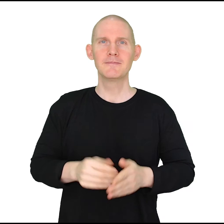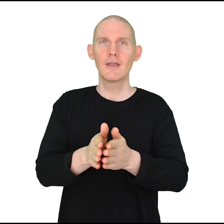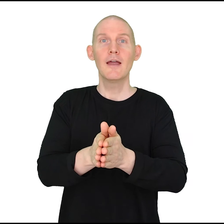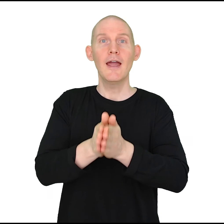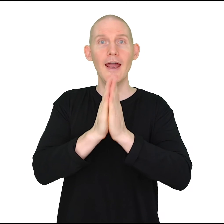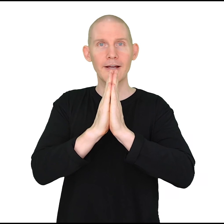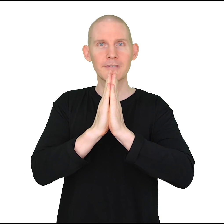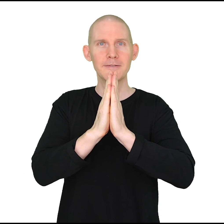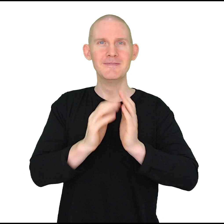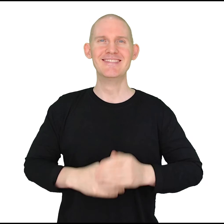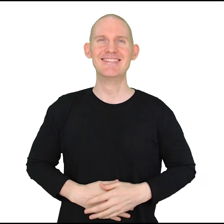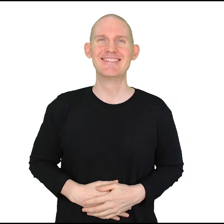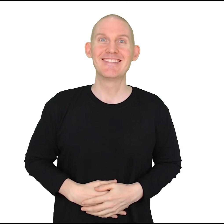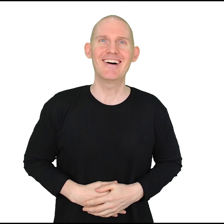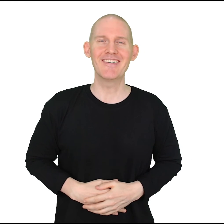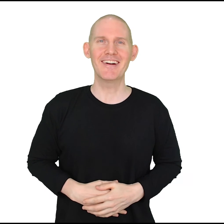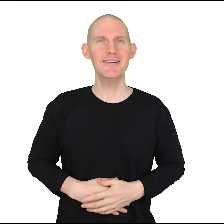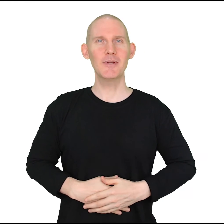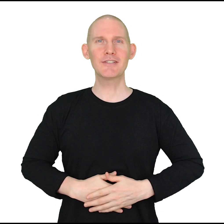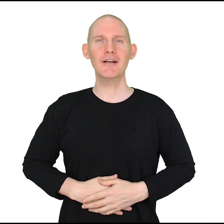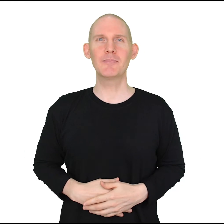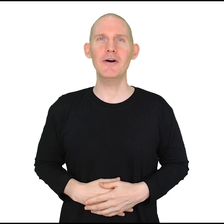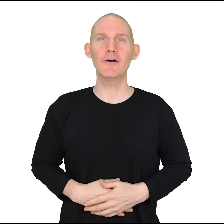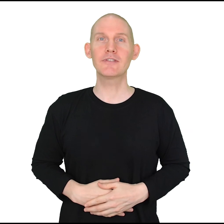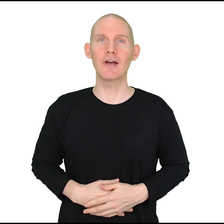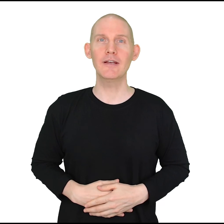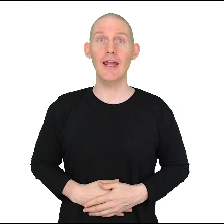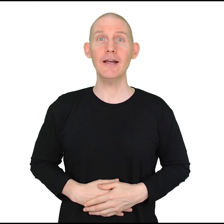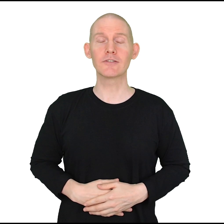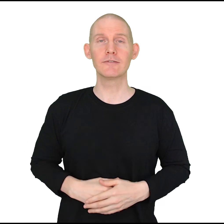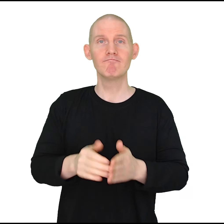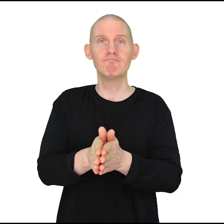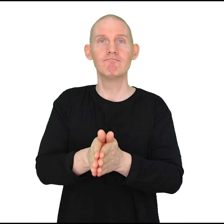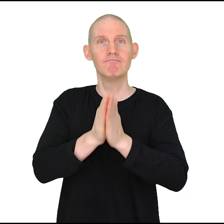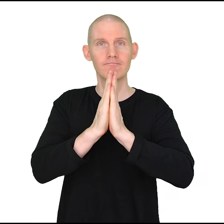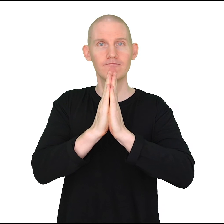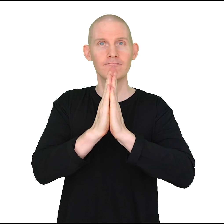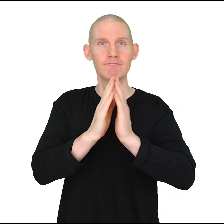Ask. All right, we just talked about how to sign ask.